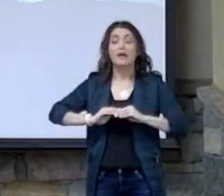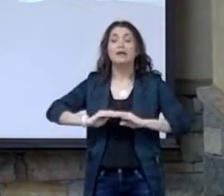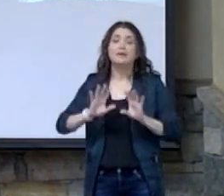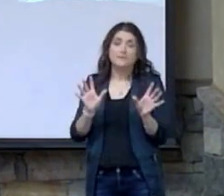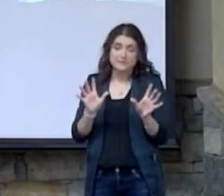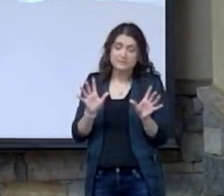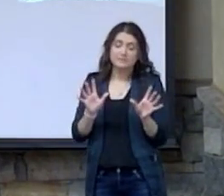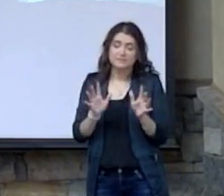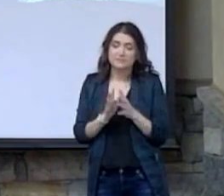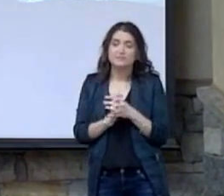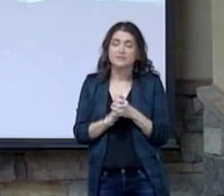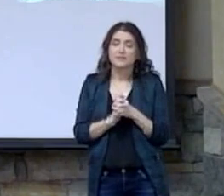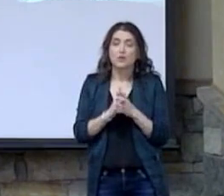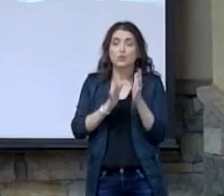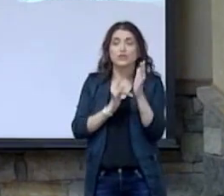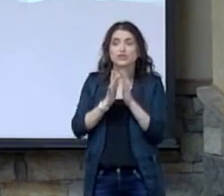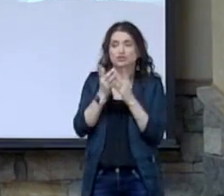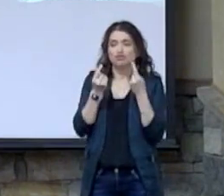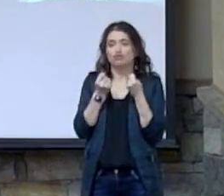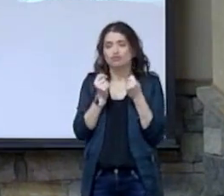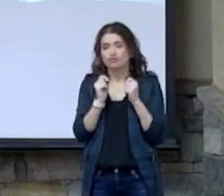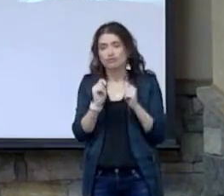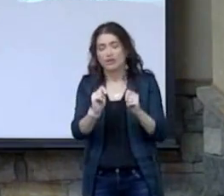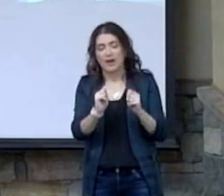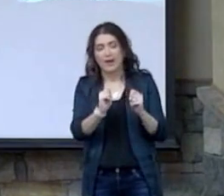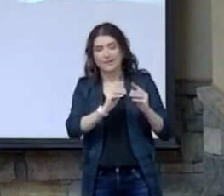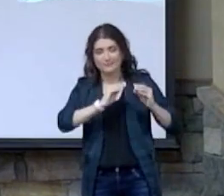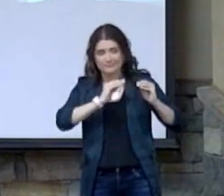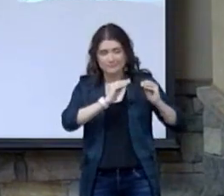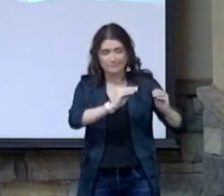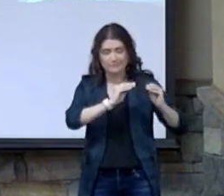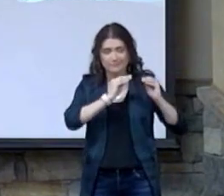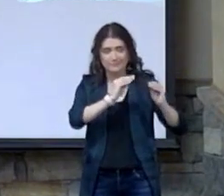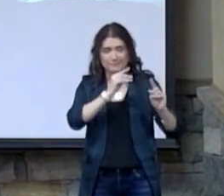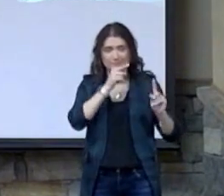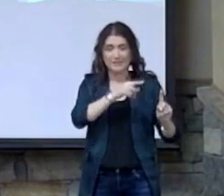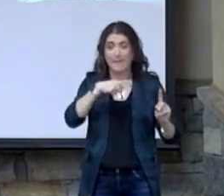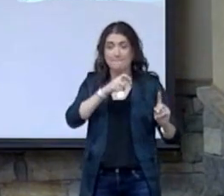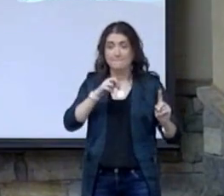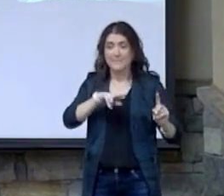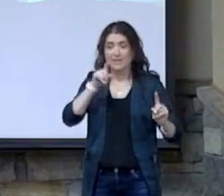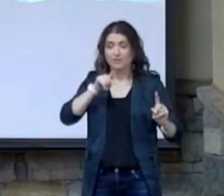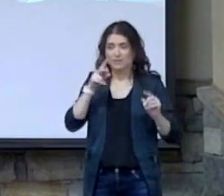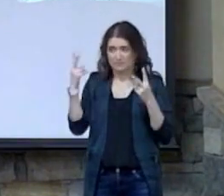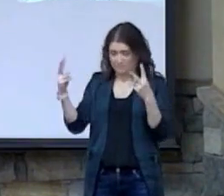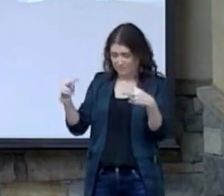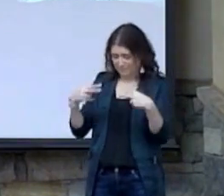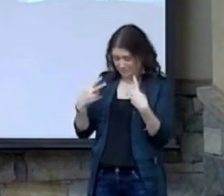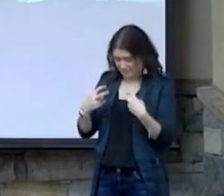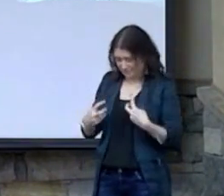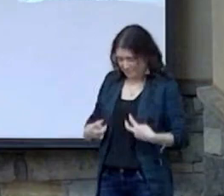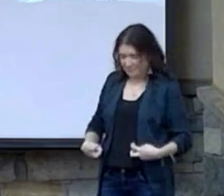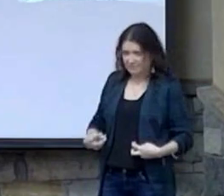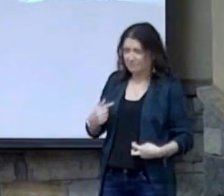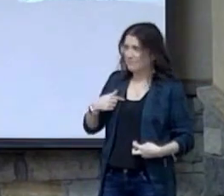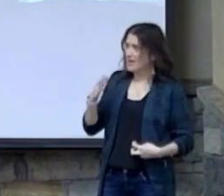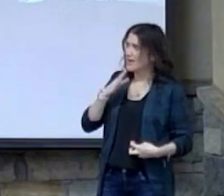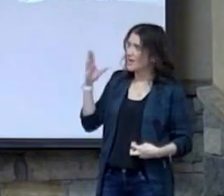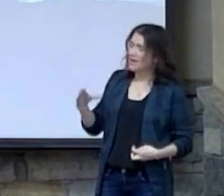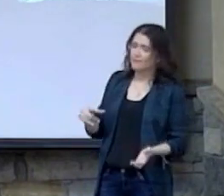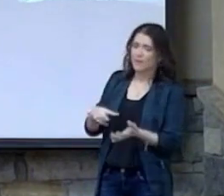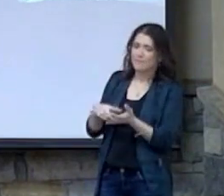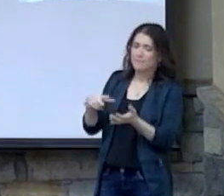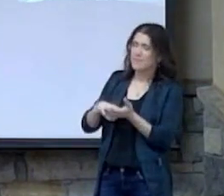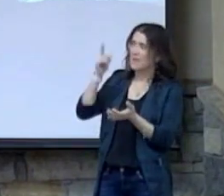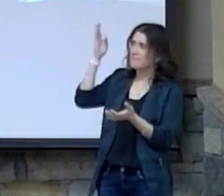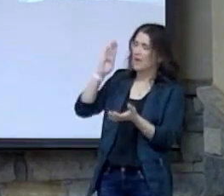Obviously, what Jesus is trying to drive home is Peter needed to see himself as the one that could never repay his debt to God